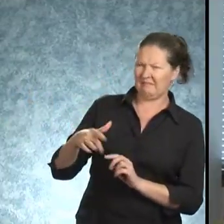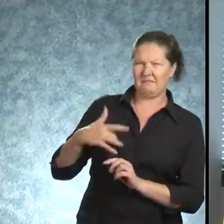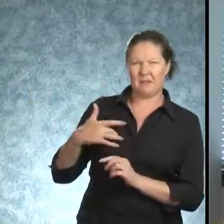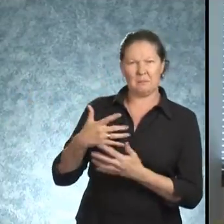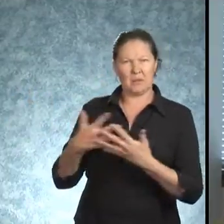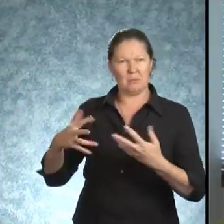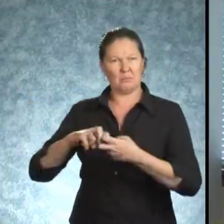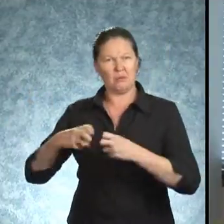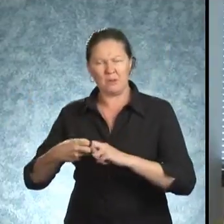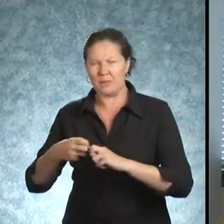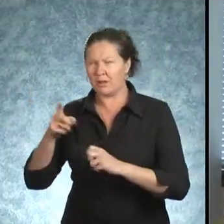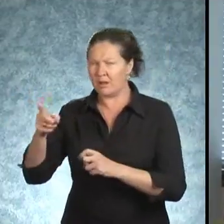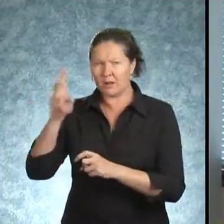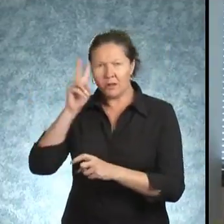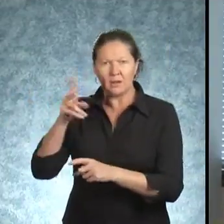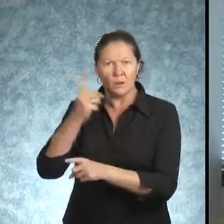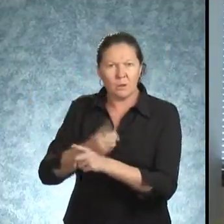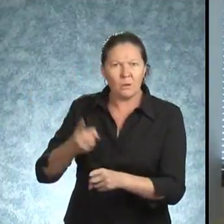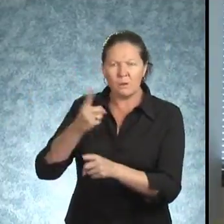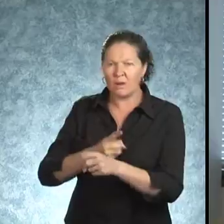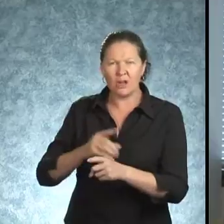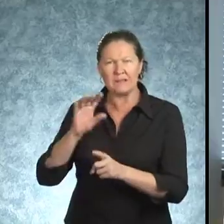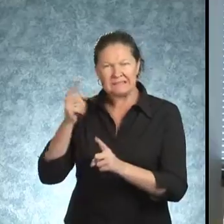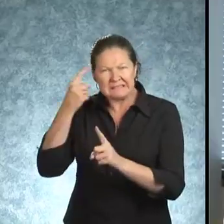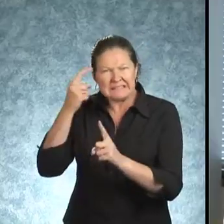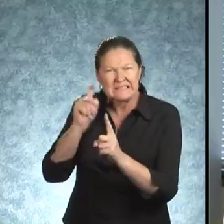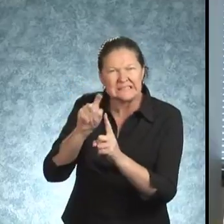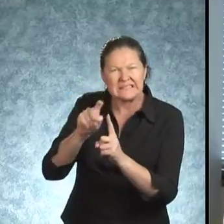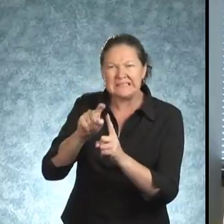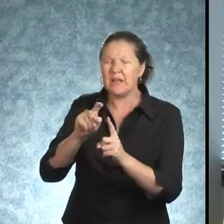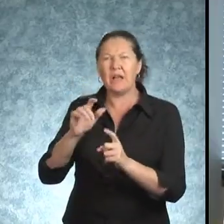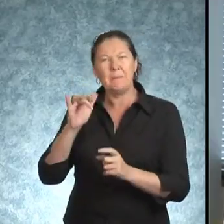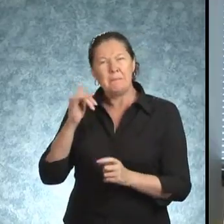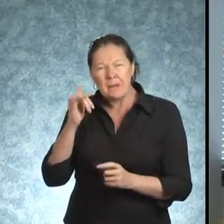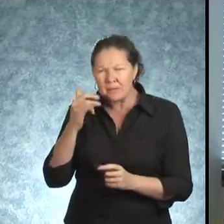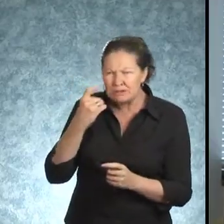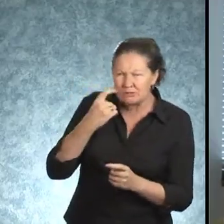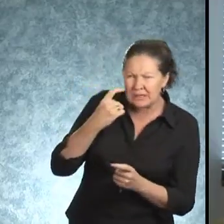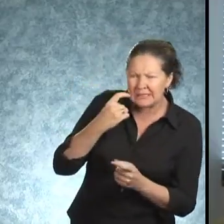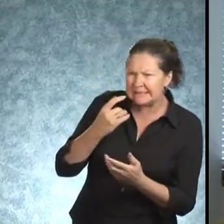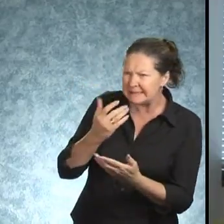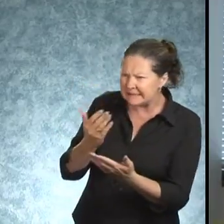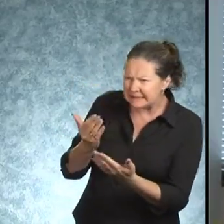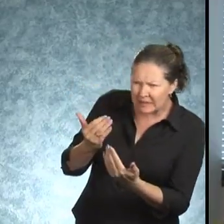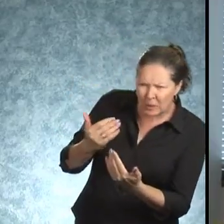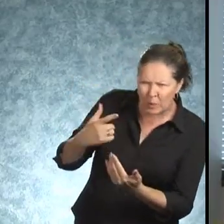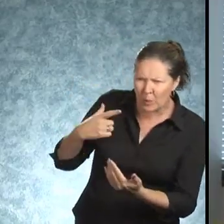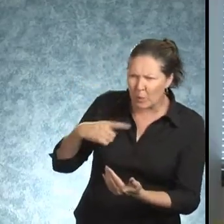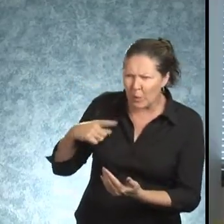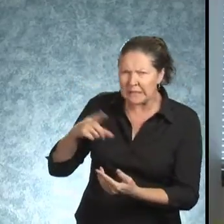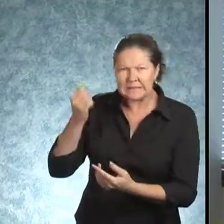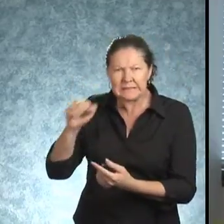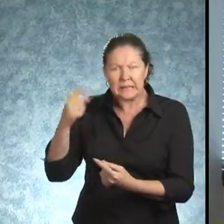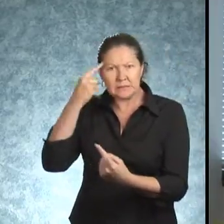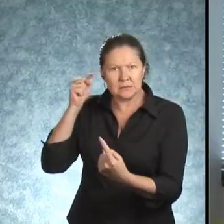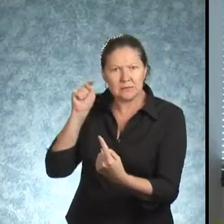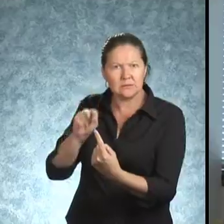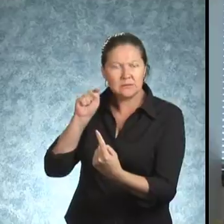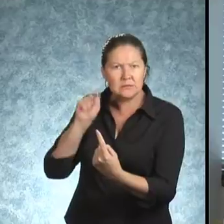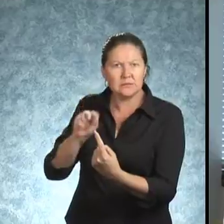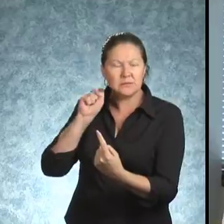they're bringing it up or they just can't seem to let it go, it might be a good idea to just try and work out why is it that they're still holding on